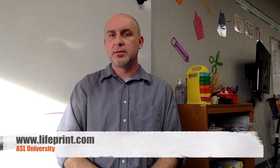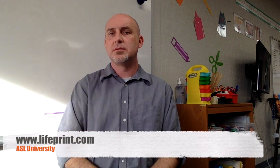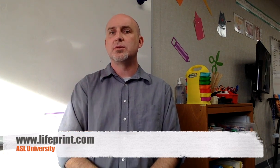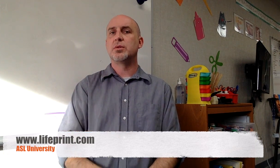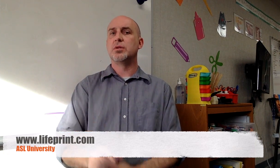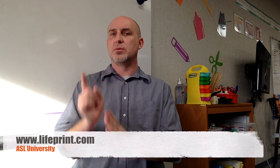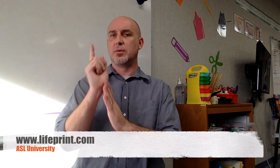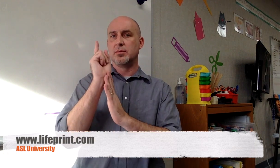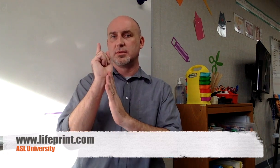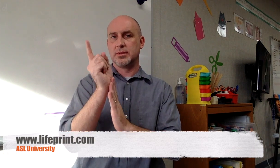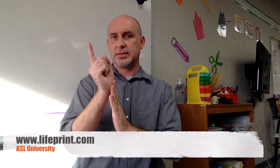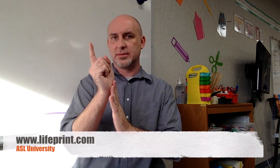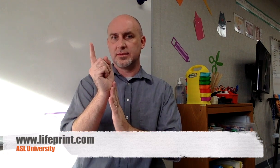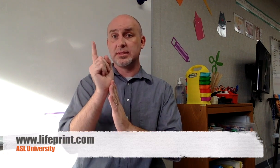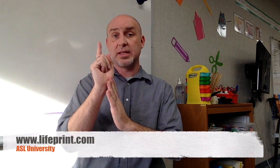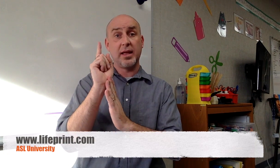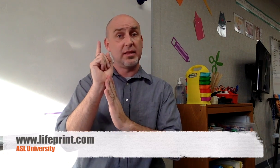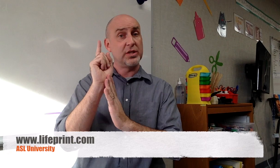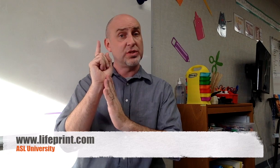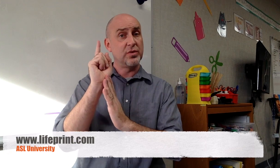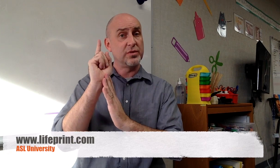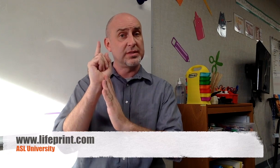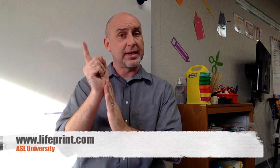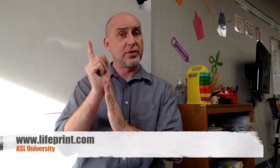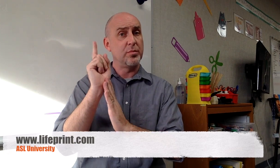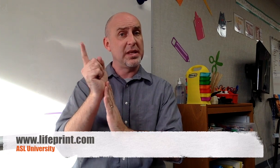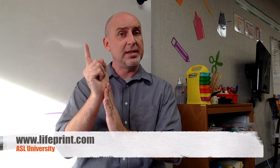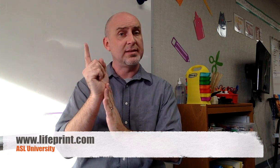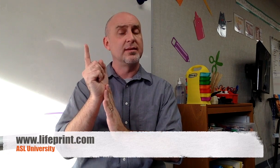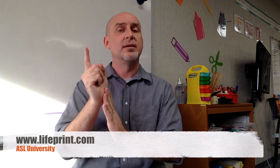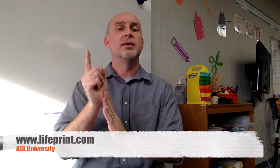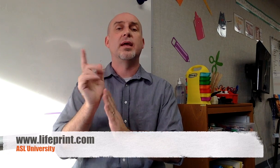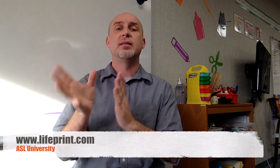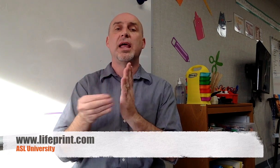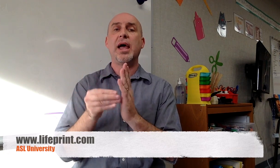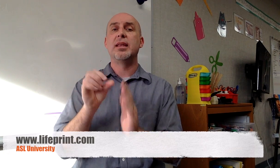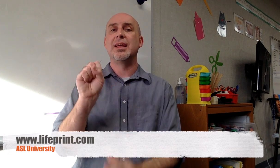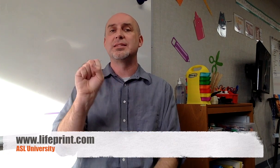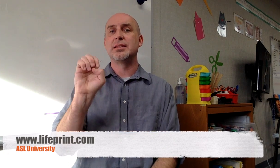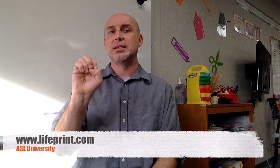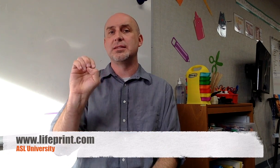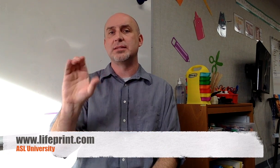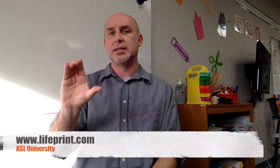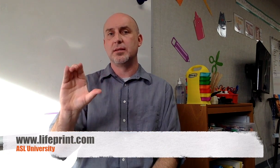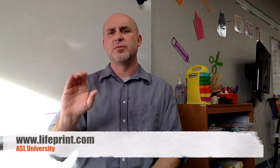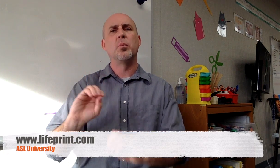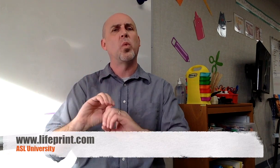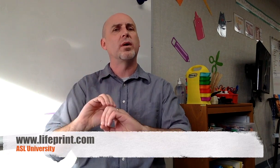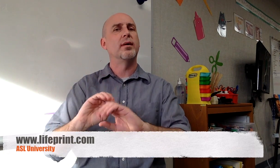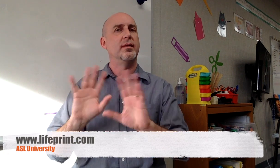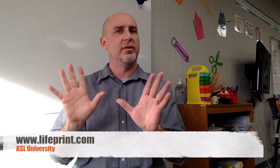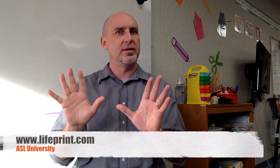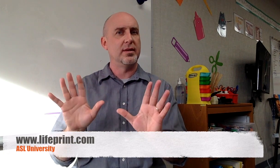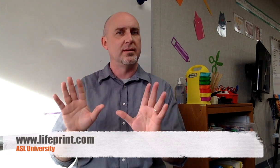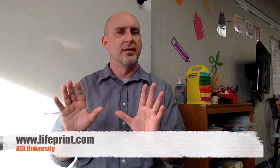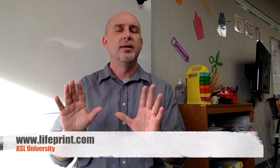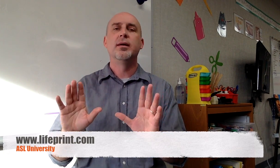So you can do the sign that I showed for second or minute, and then add S-E-C for more clarity.